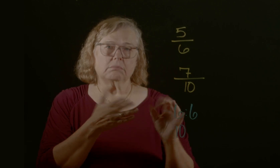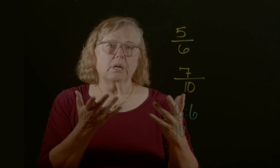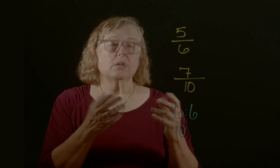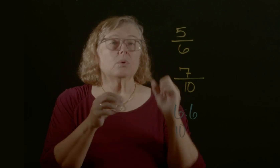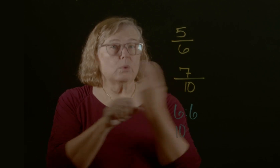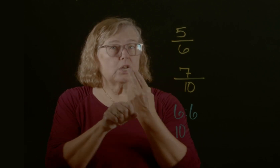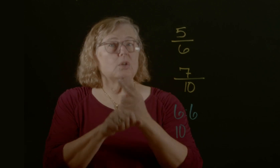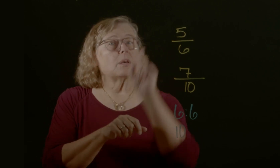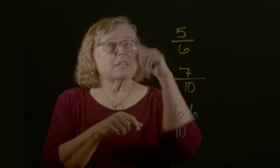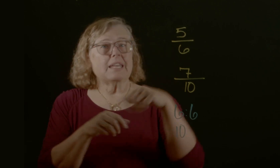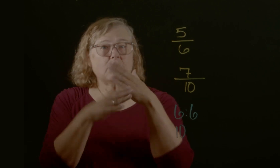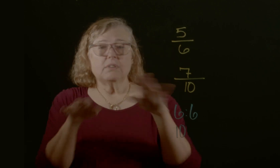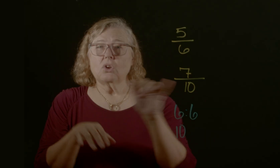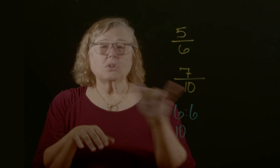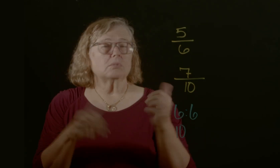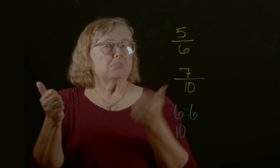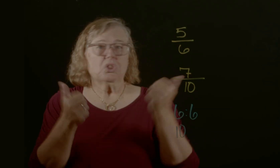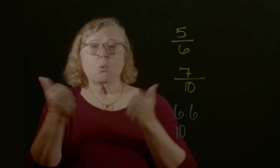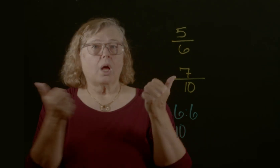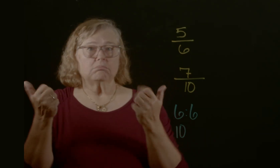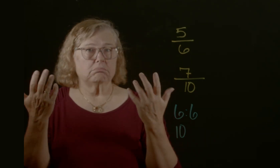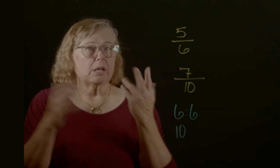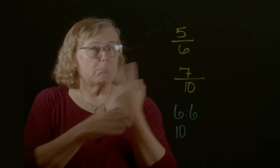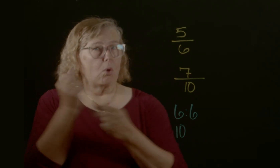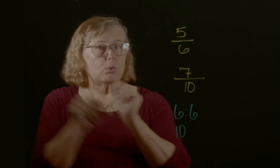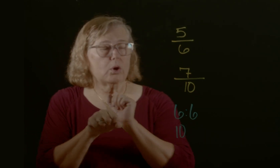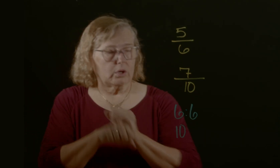or we can use the upside down division. Either one, they both work.